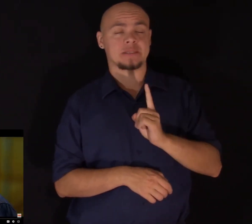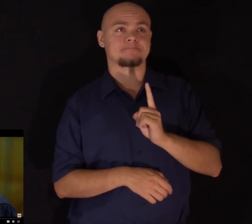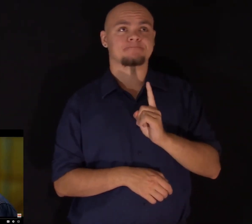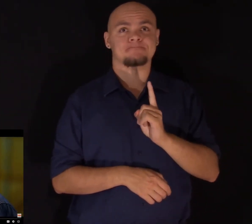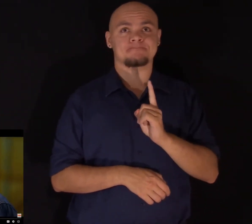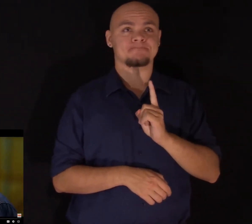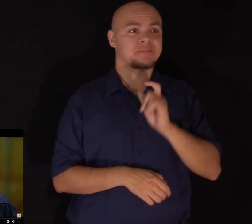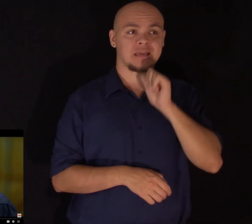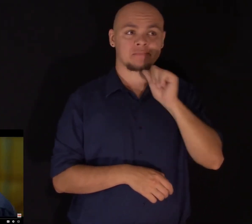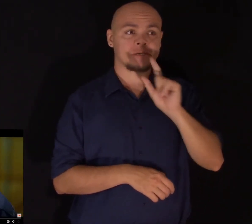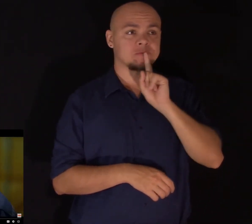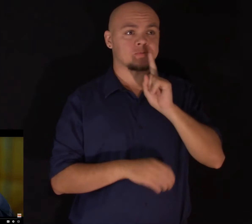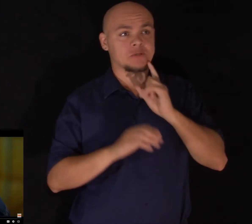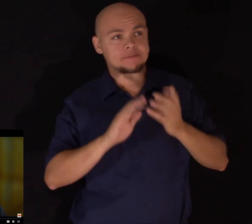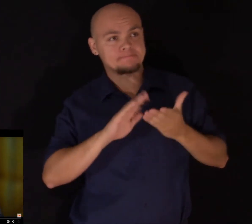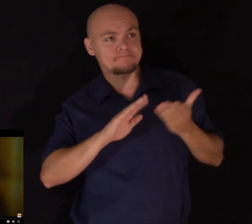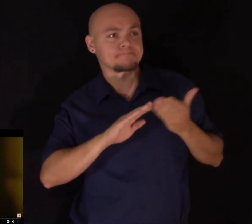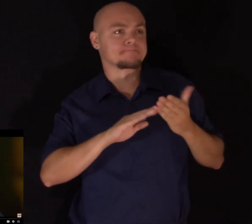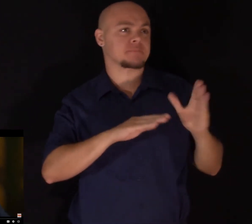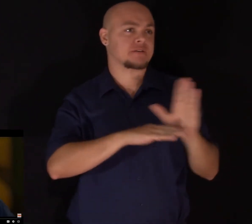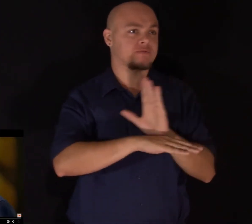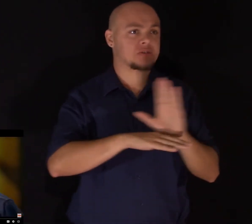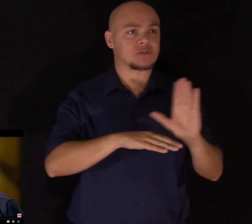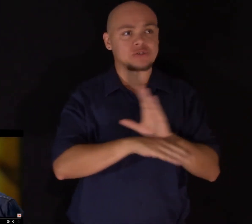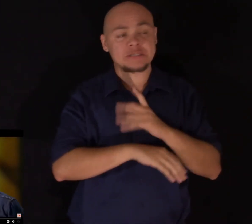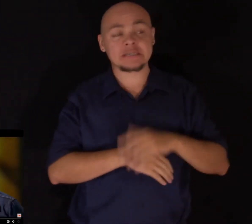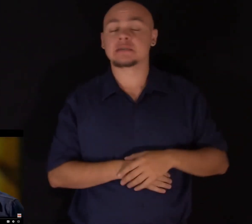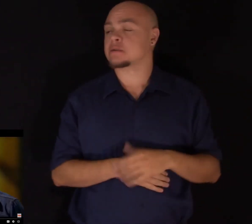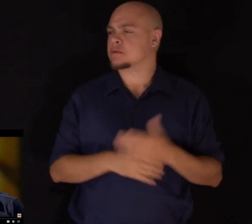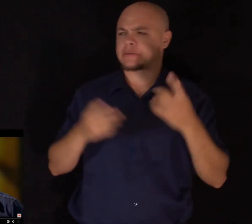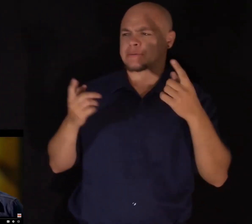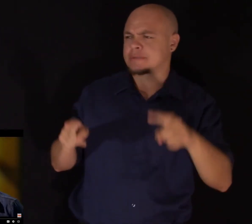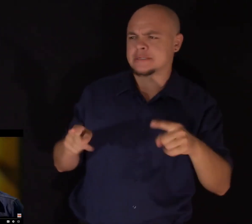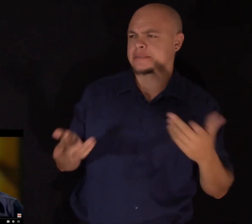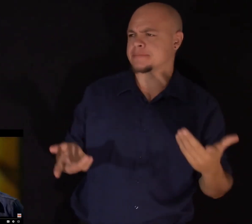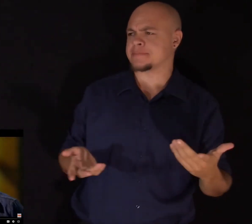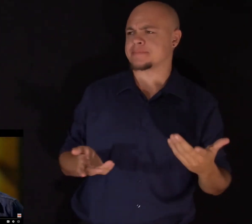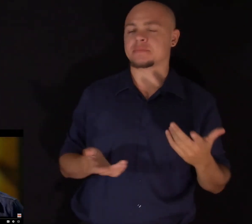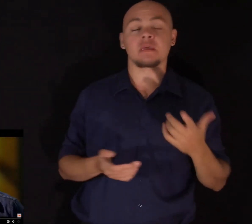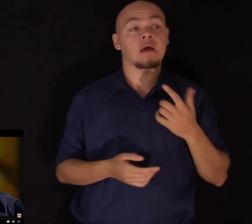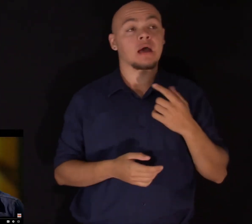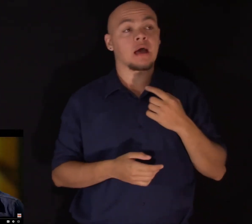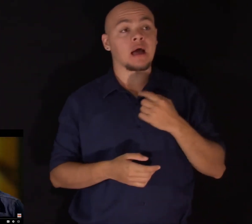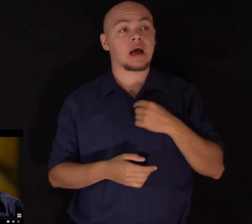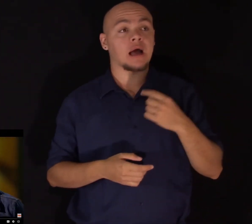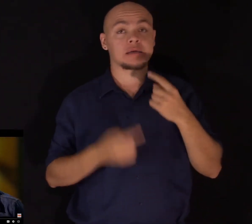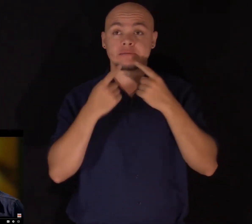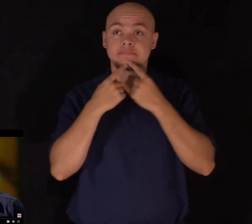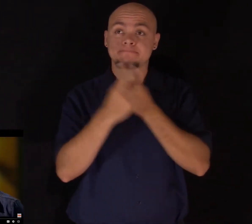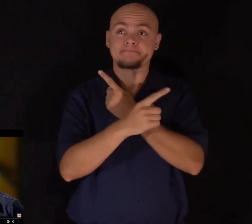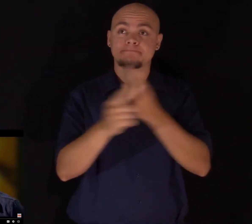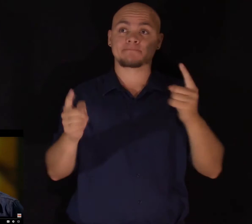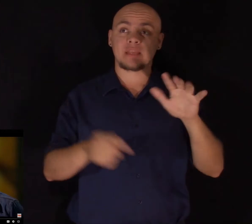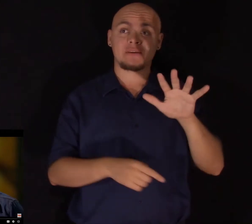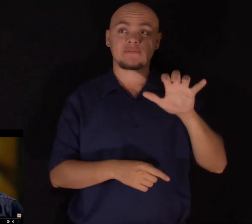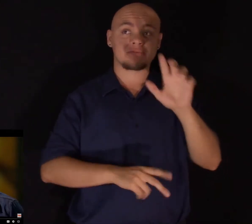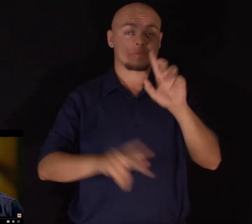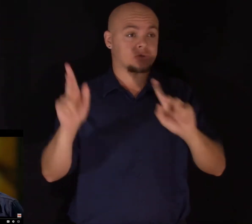not functioning." And she said, "What's going on?" And I said, "I just told 500